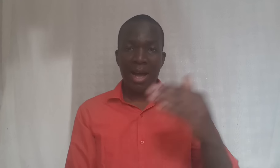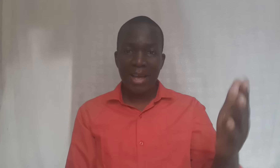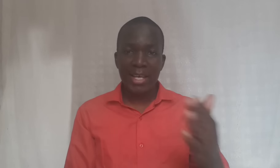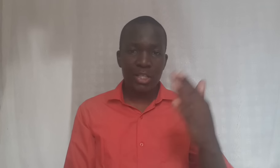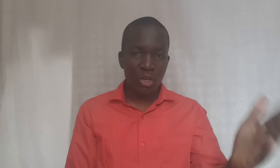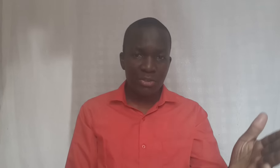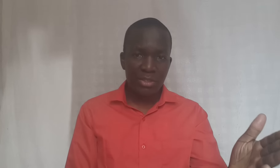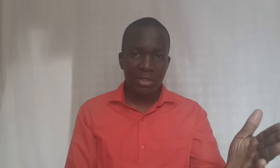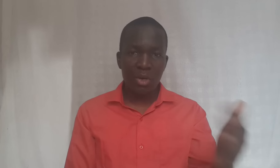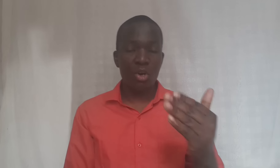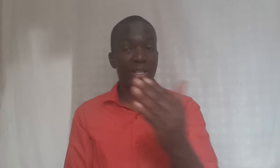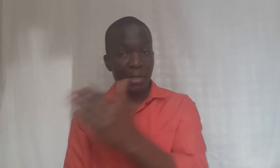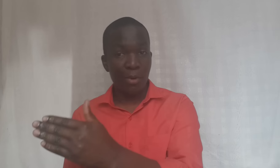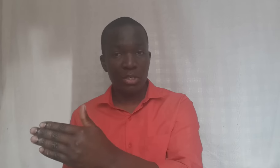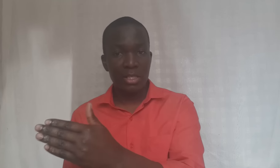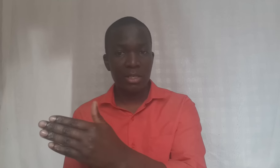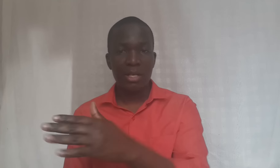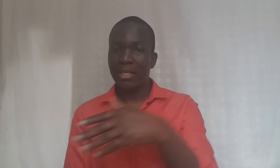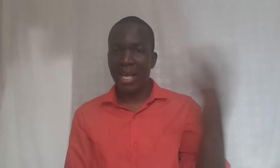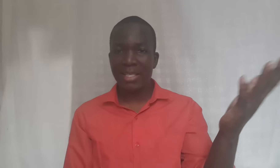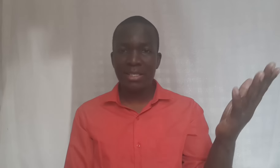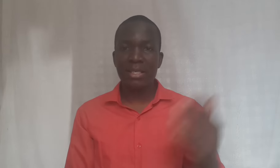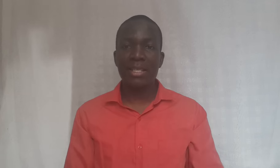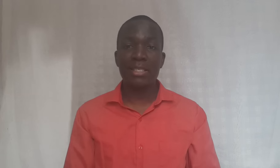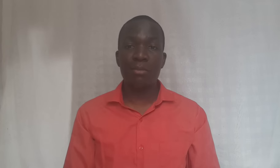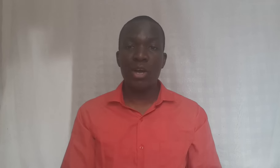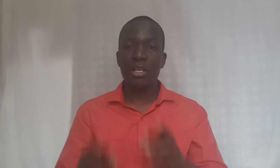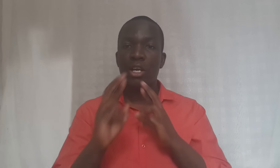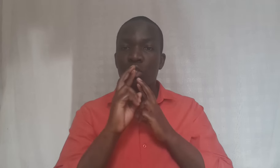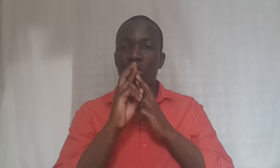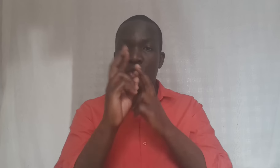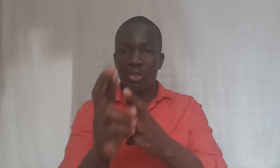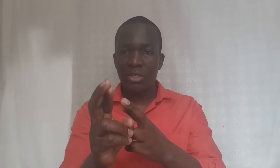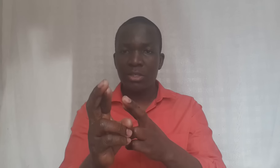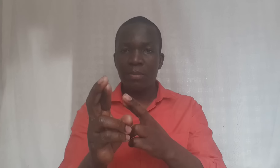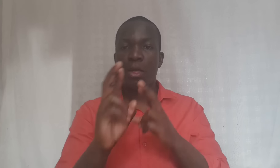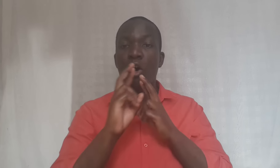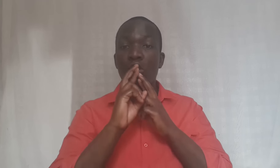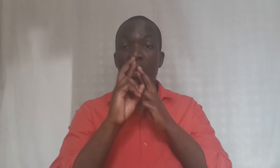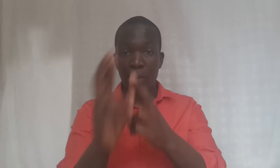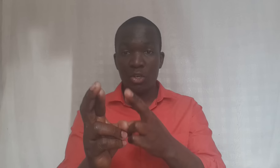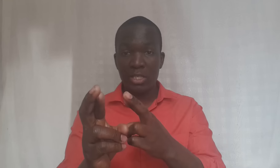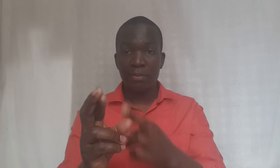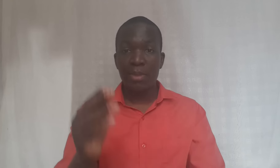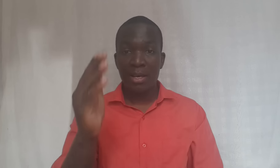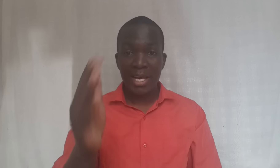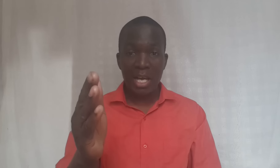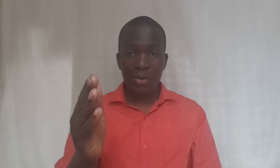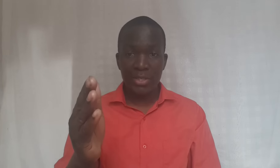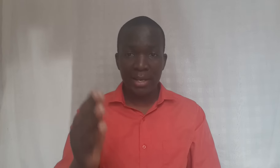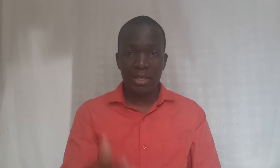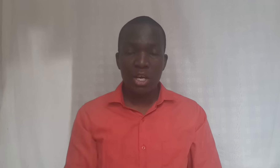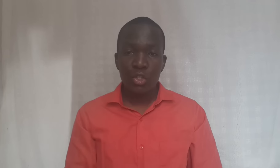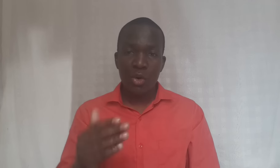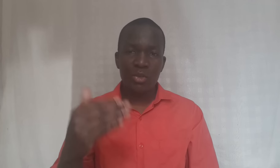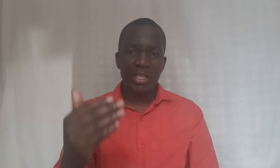Either results or the report, signed in the same way. So results or report. That's how we sign. So you want to say